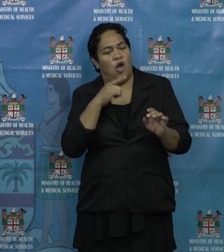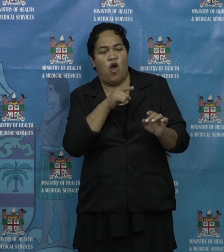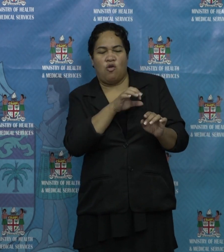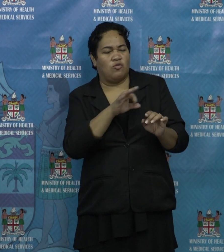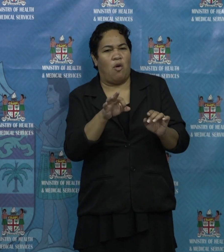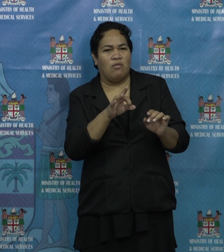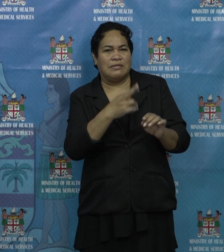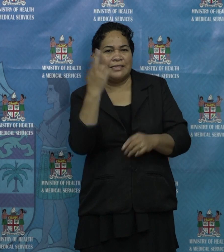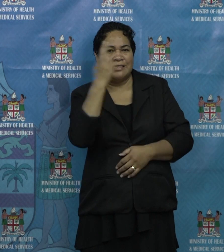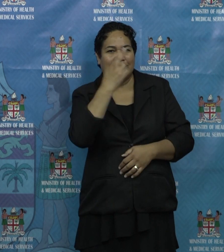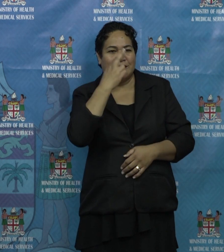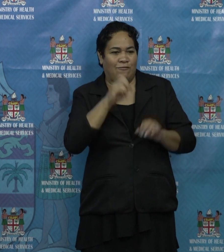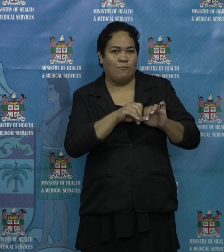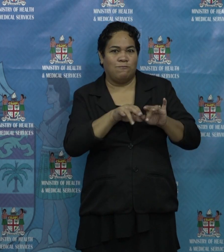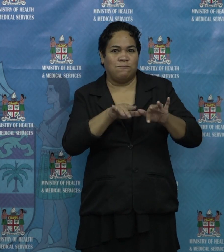transmission.